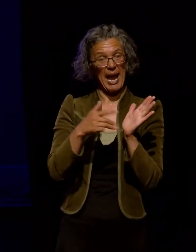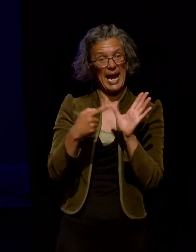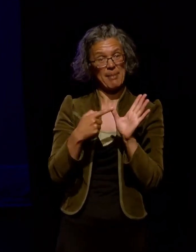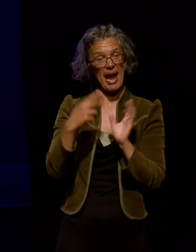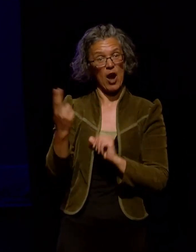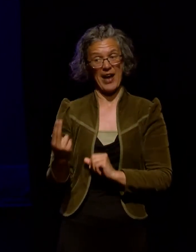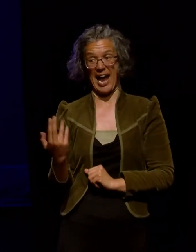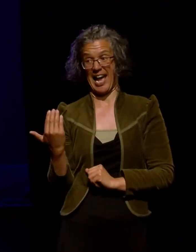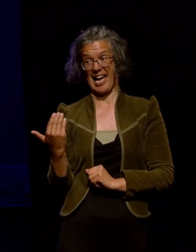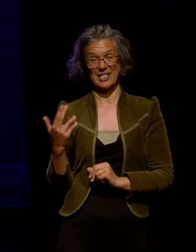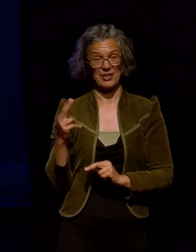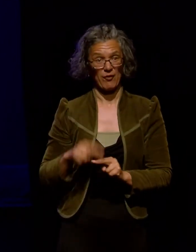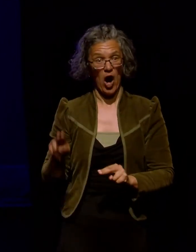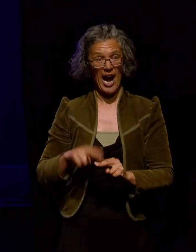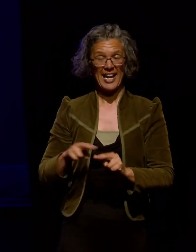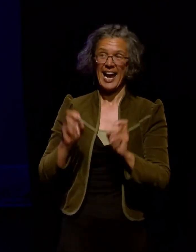on Friday.